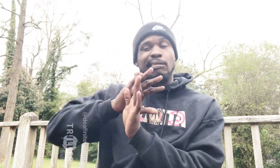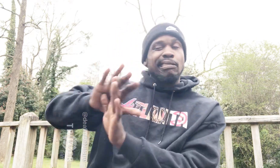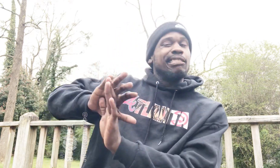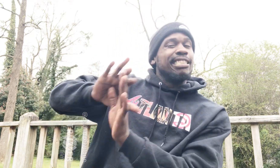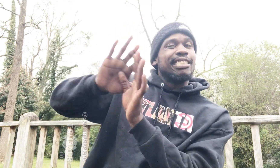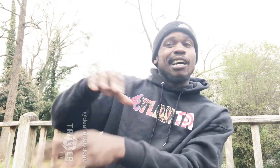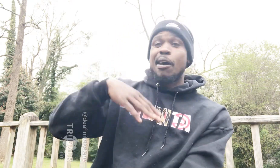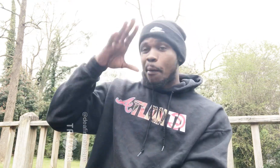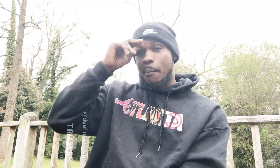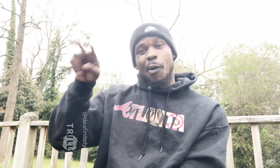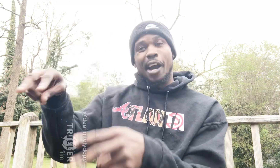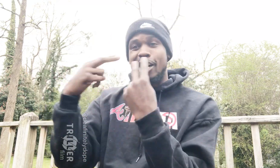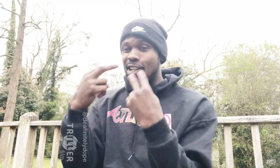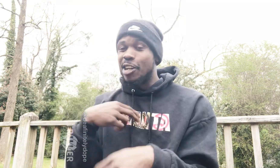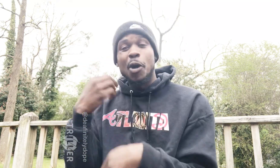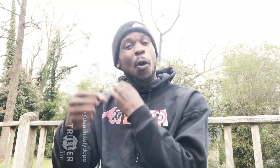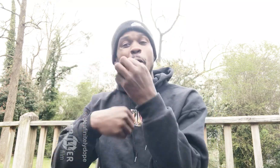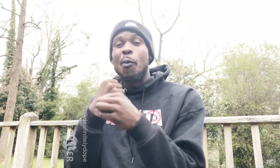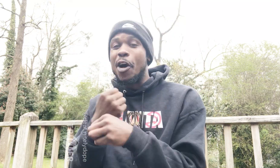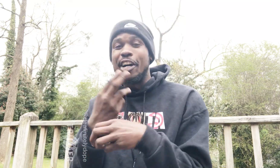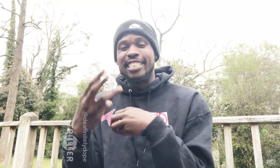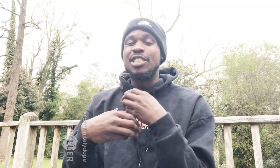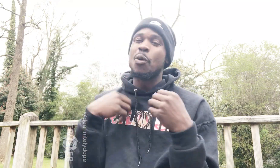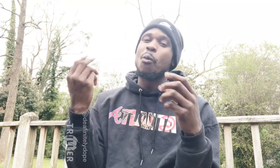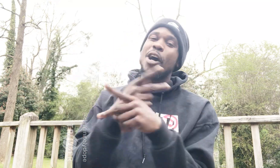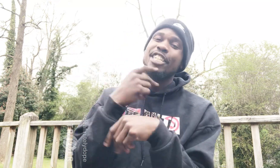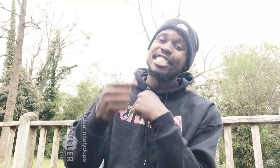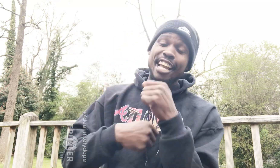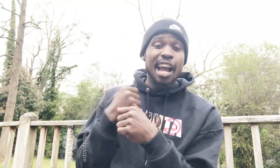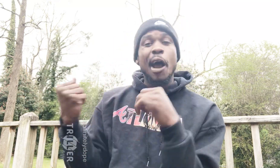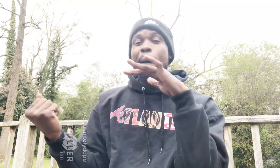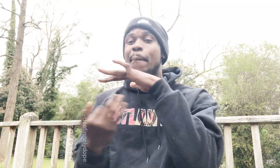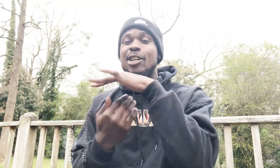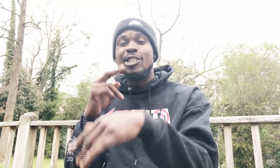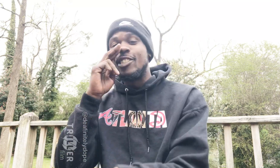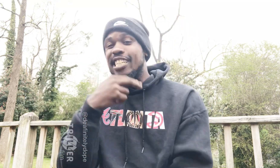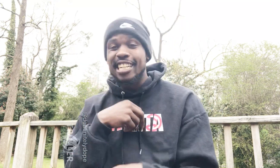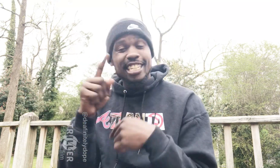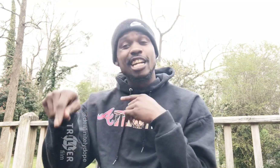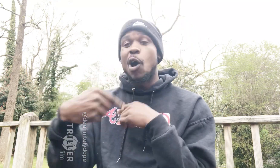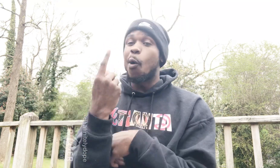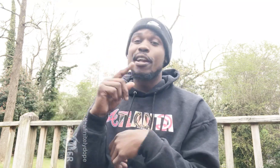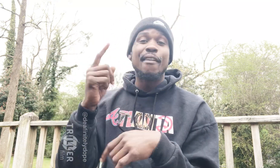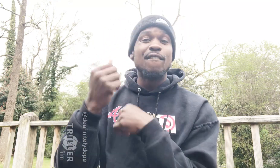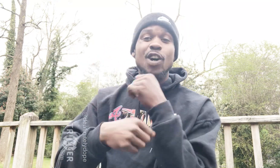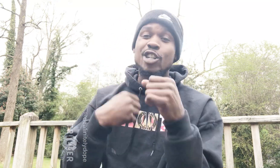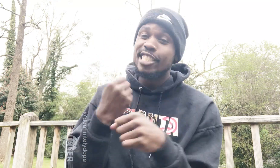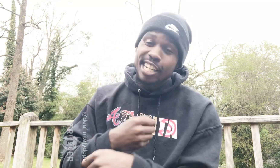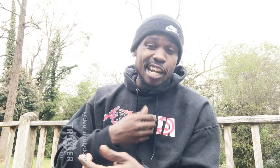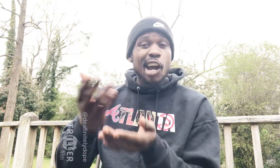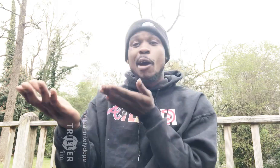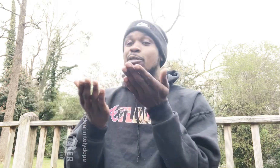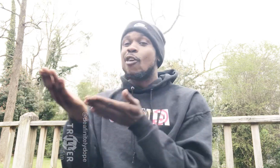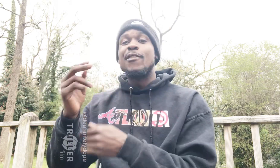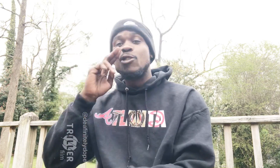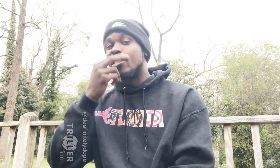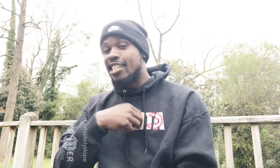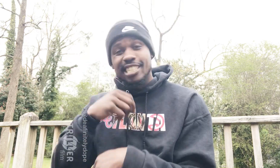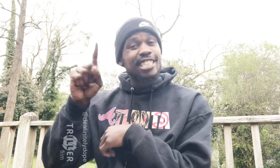off that. Boy, look, cold world, this is your worst bit. I'm burning you niggas and I'm only your first kid. I'm serving you niggas, this is